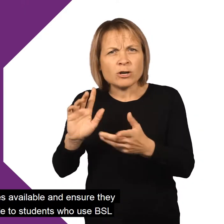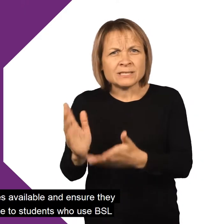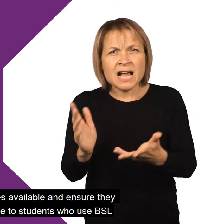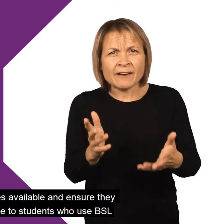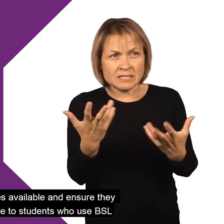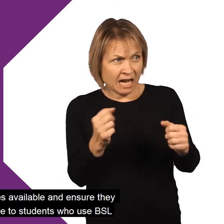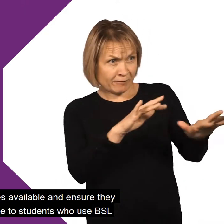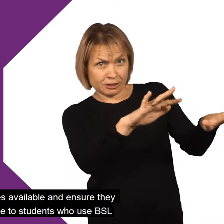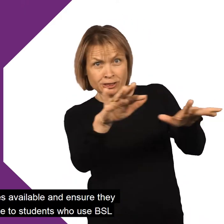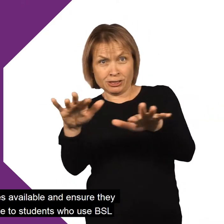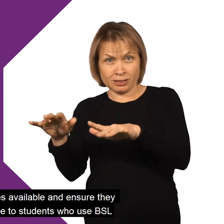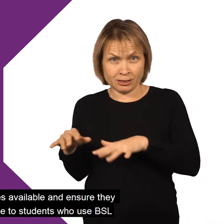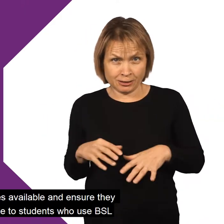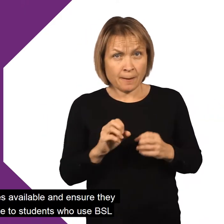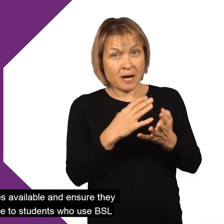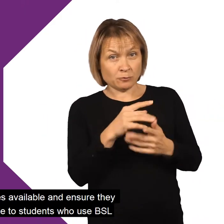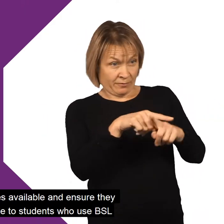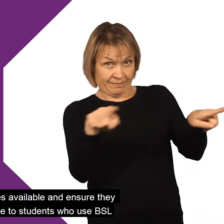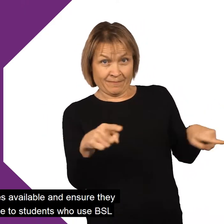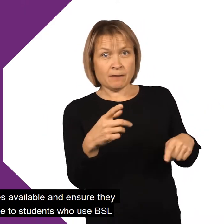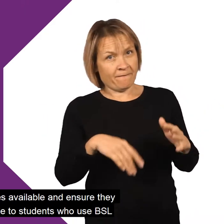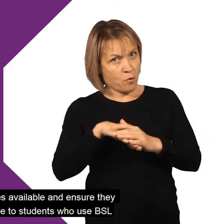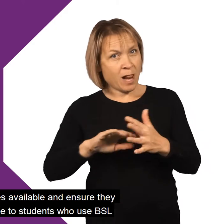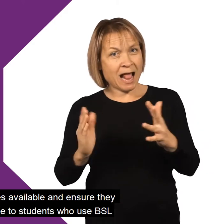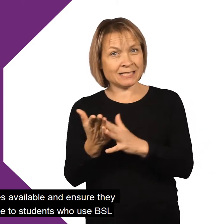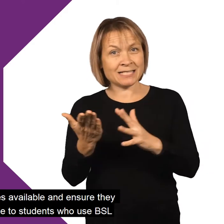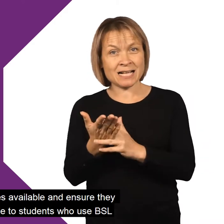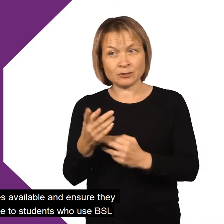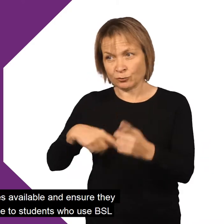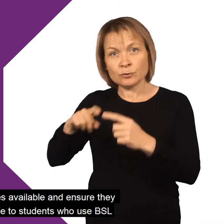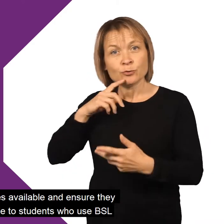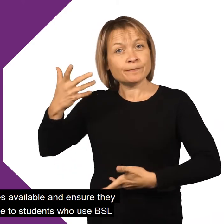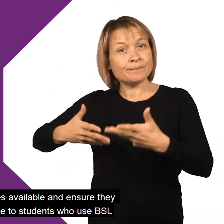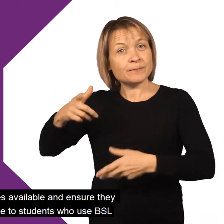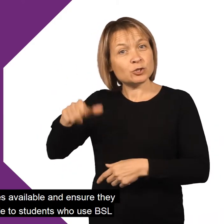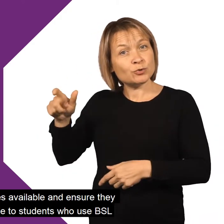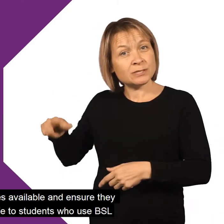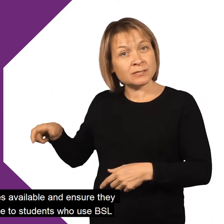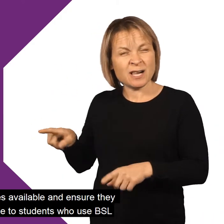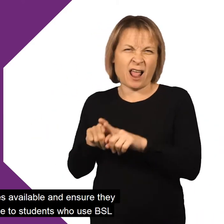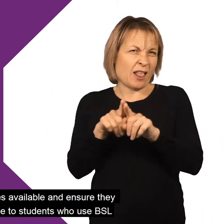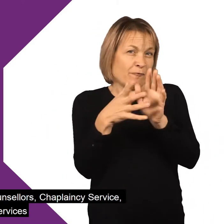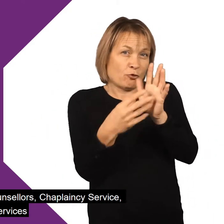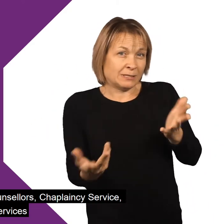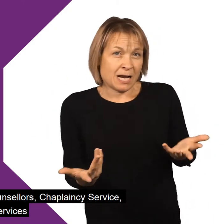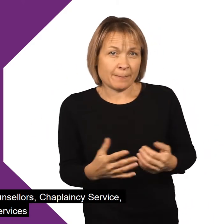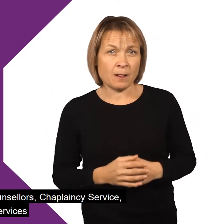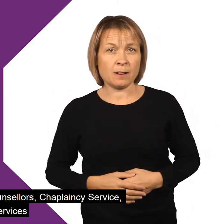all services available and ensure they are fully accessible to students who use BSL For example,